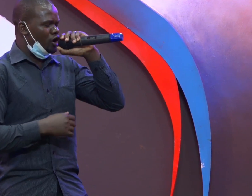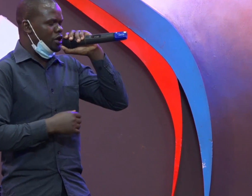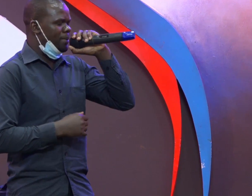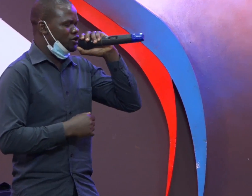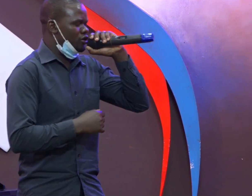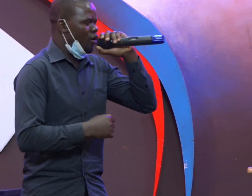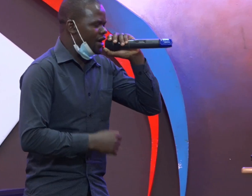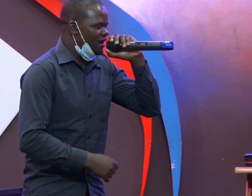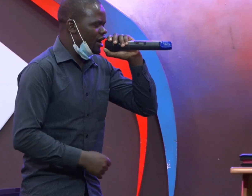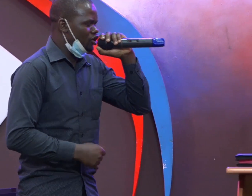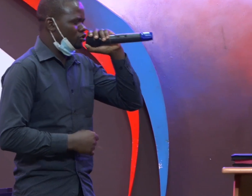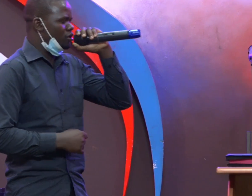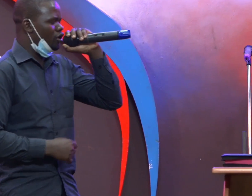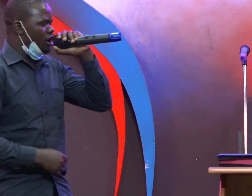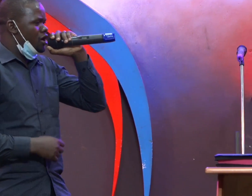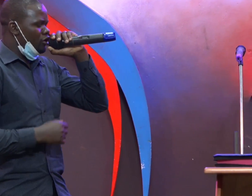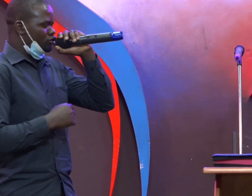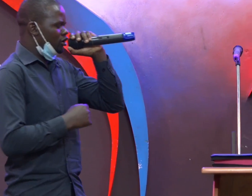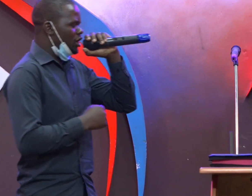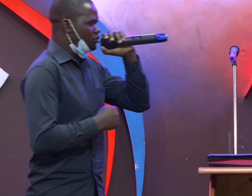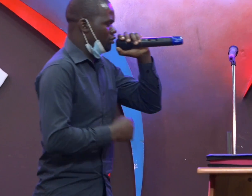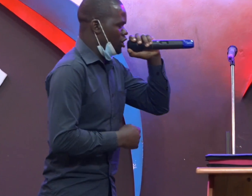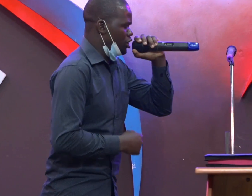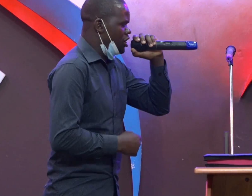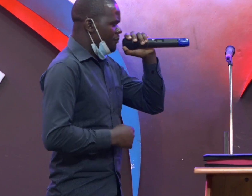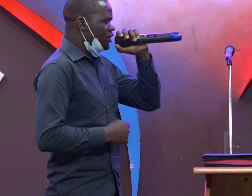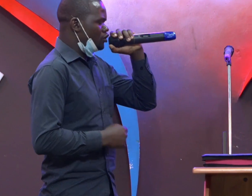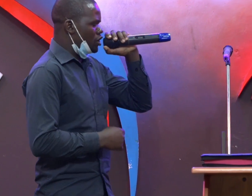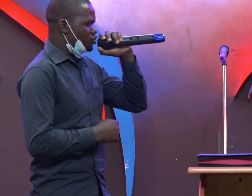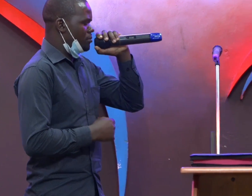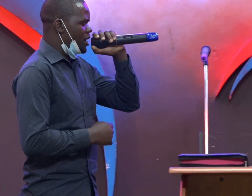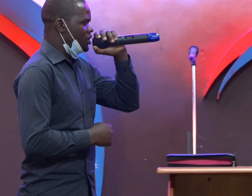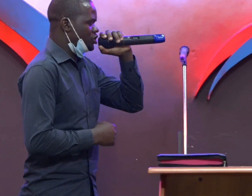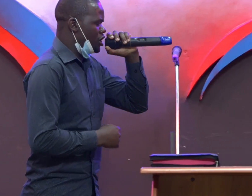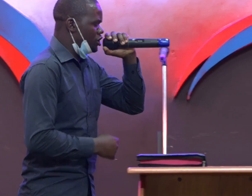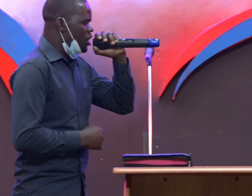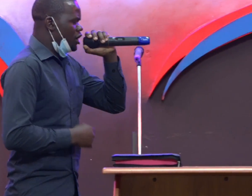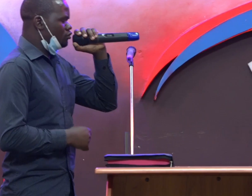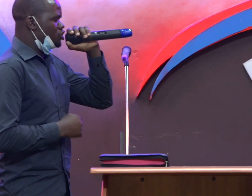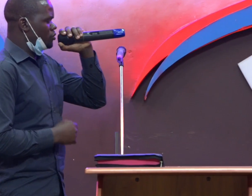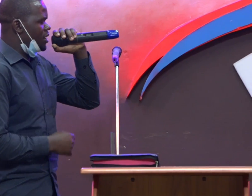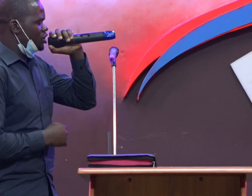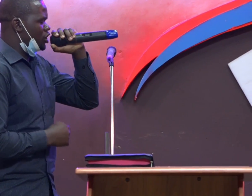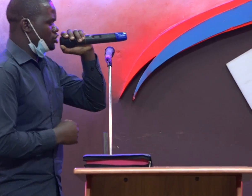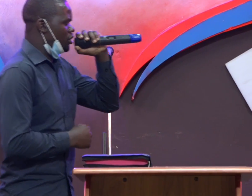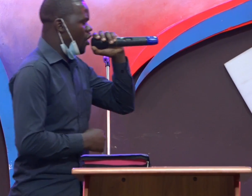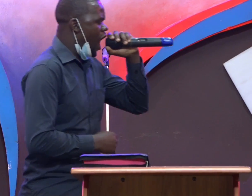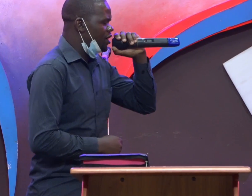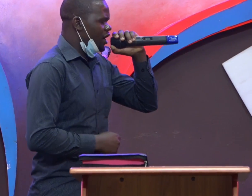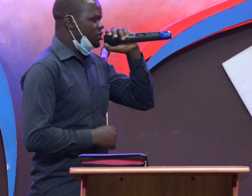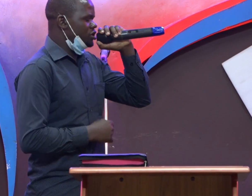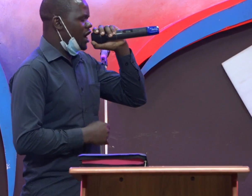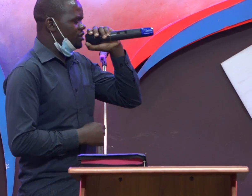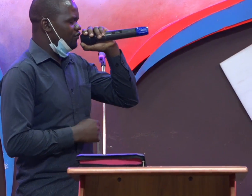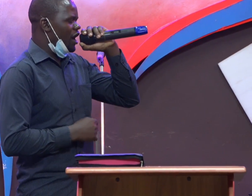To go deeper in your word, heavenly King of glory. Not only to read, but the grace to meditate. The grace to meditate your